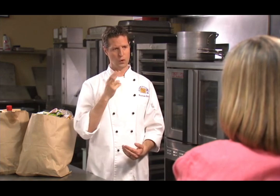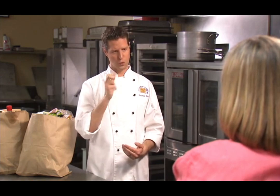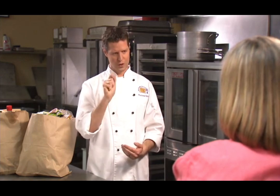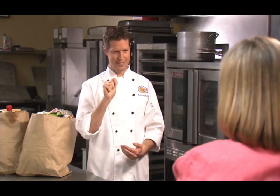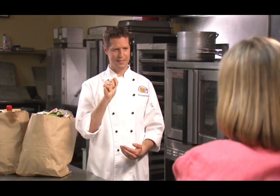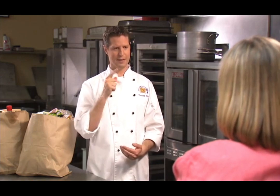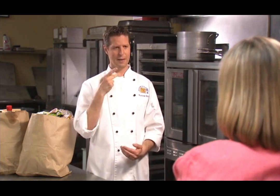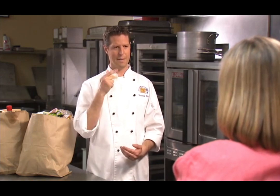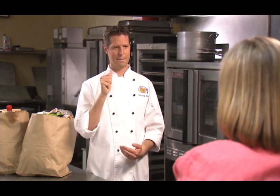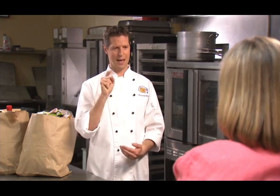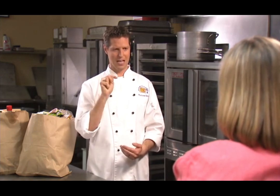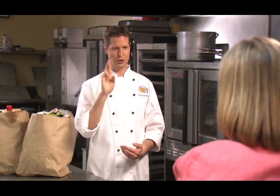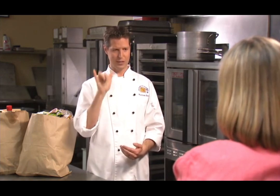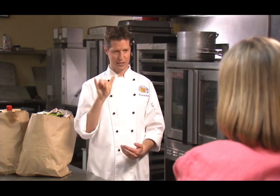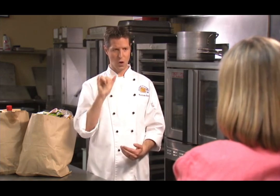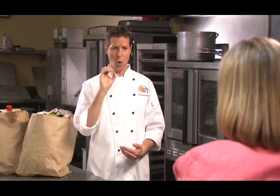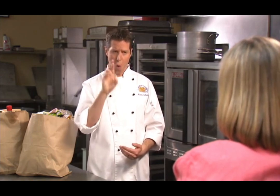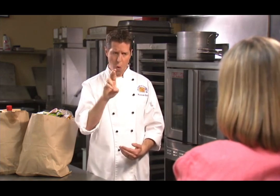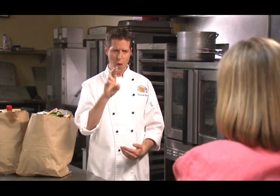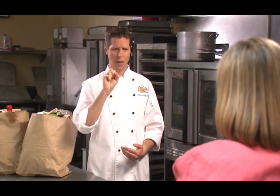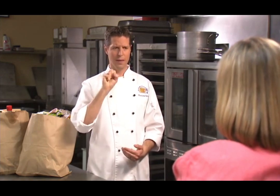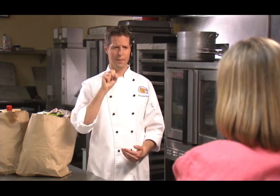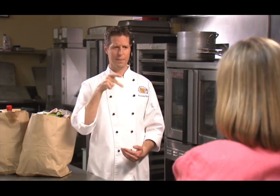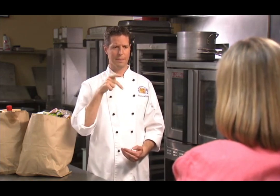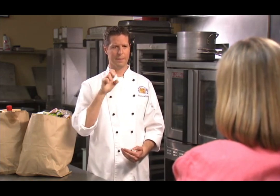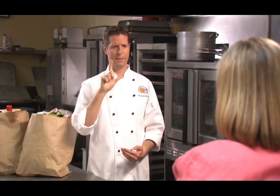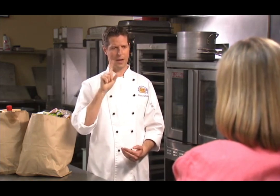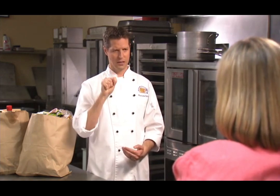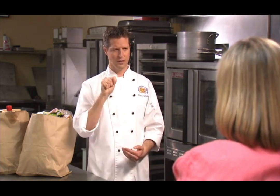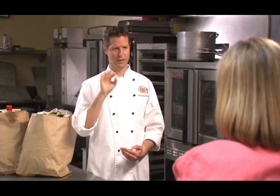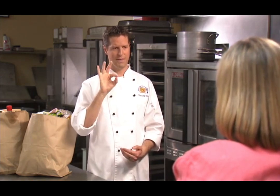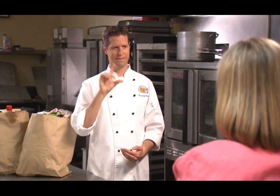with an equal amount of whole wheat pastry flour or spelt flour.